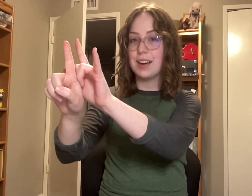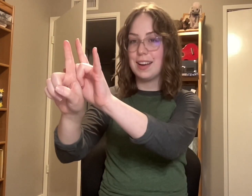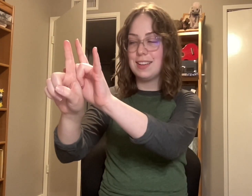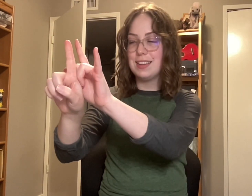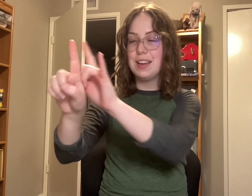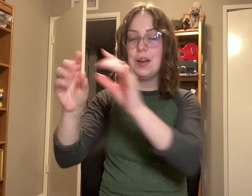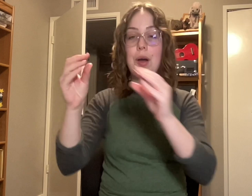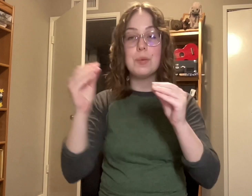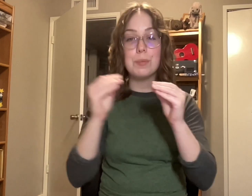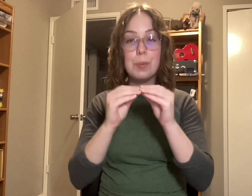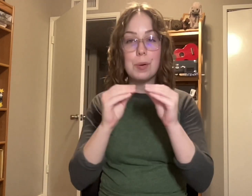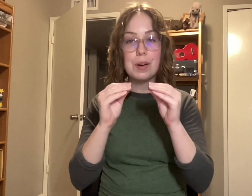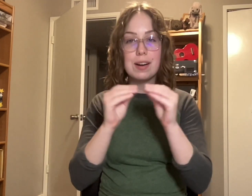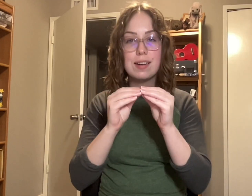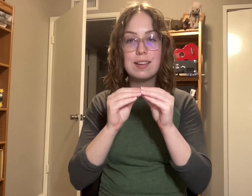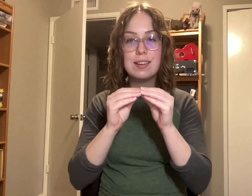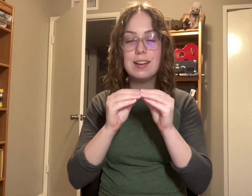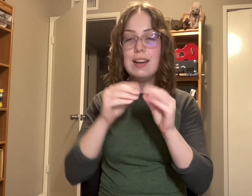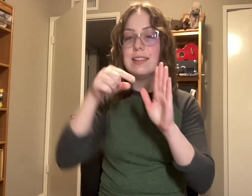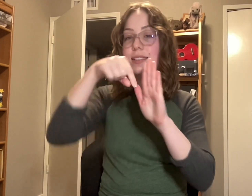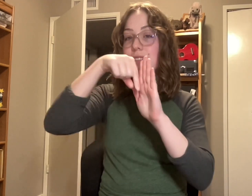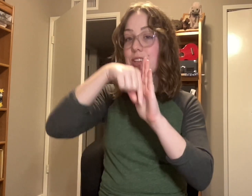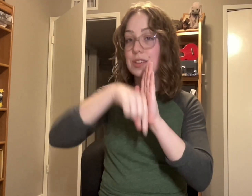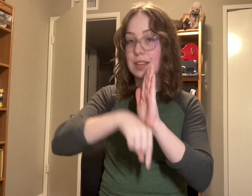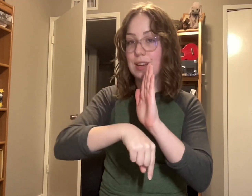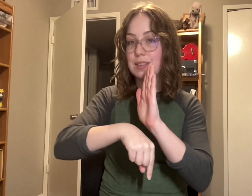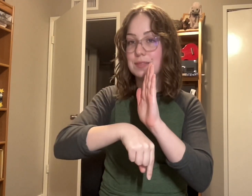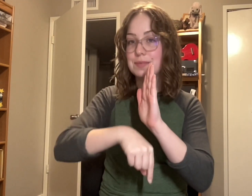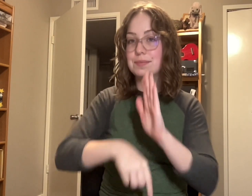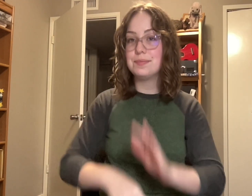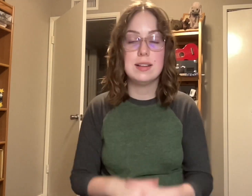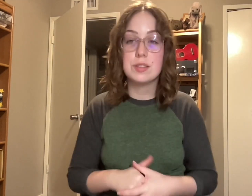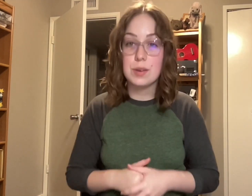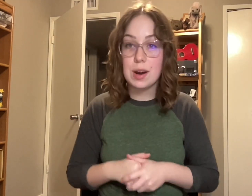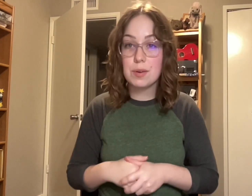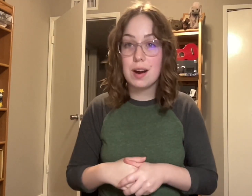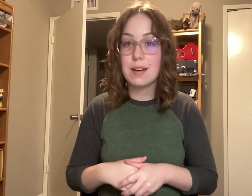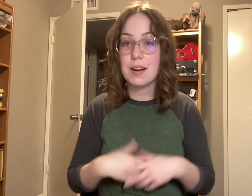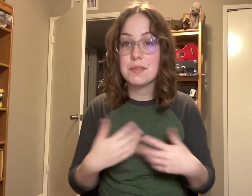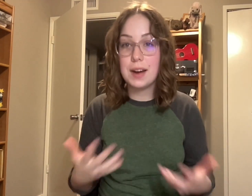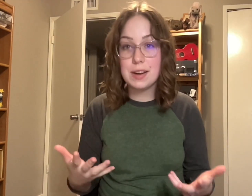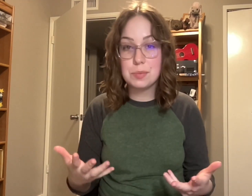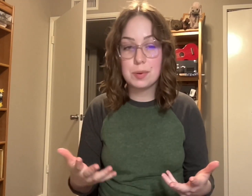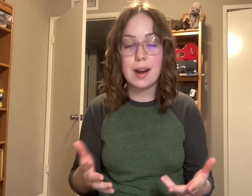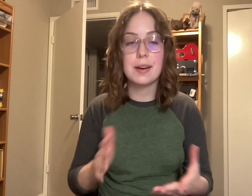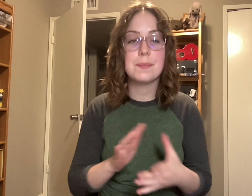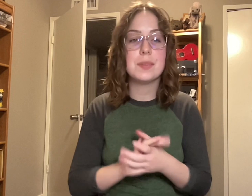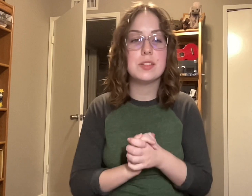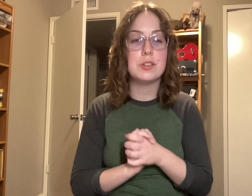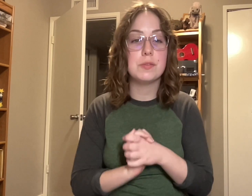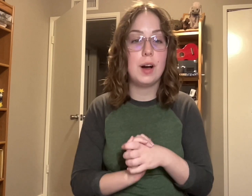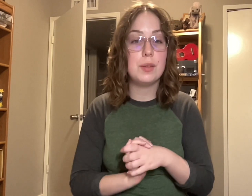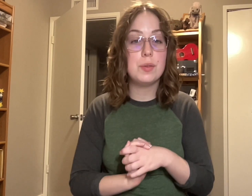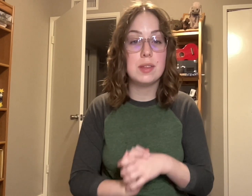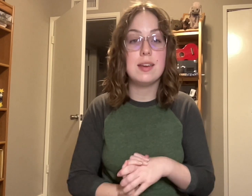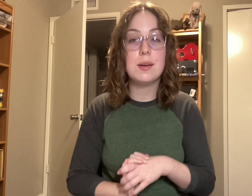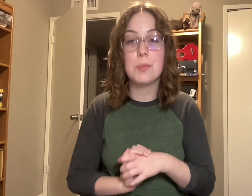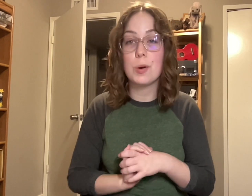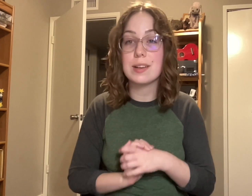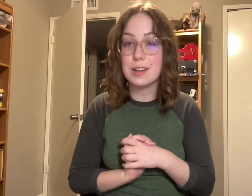right, more dearly. So now we're on our final prayer, to follow thee more